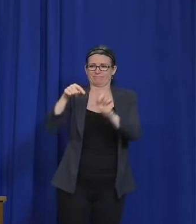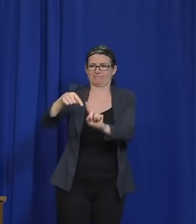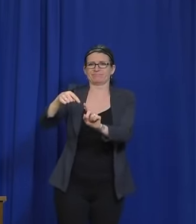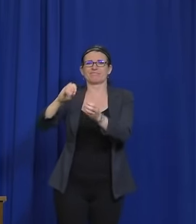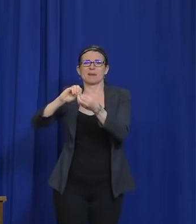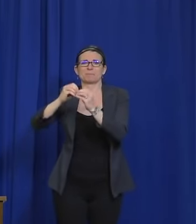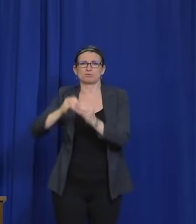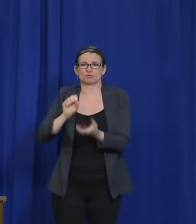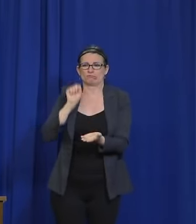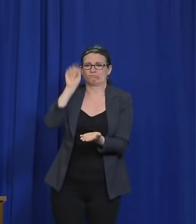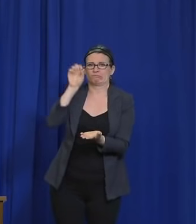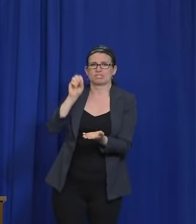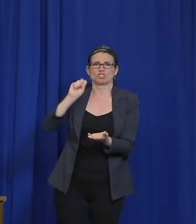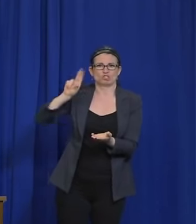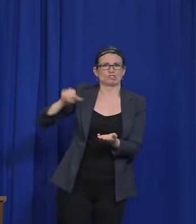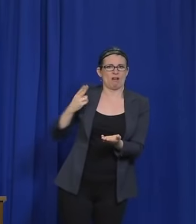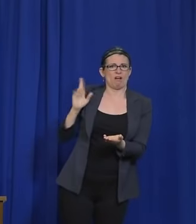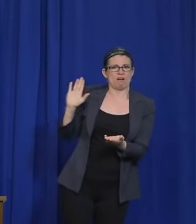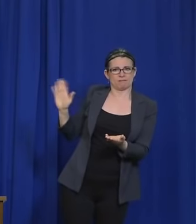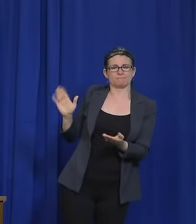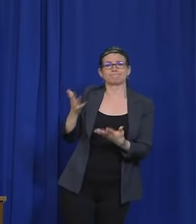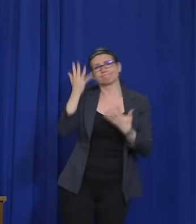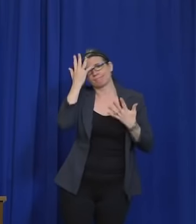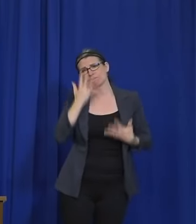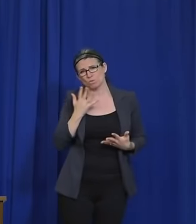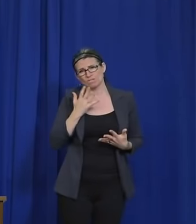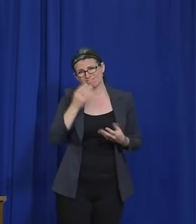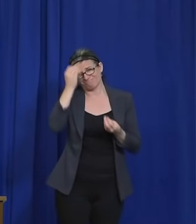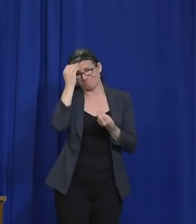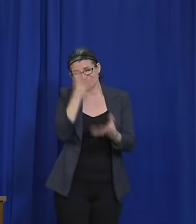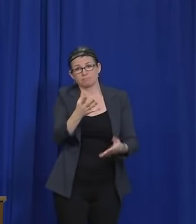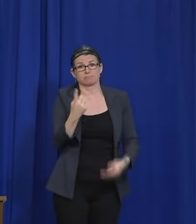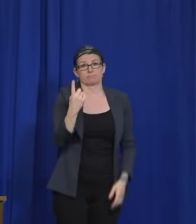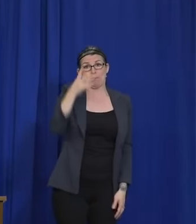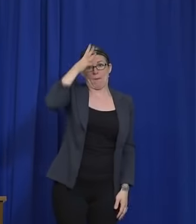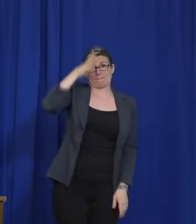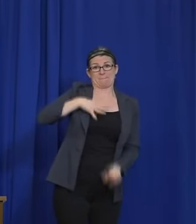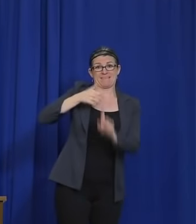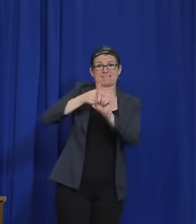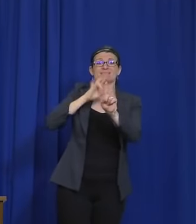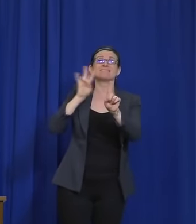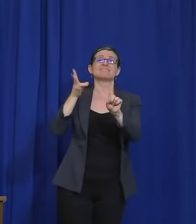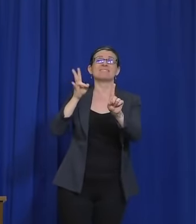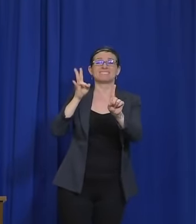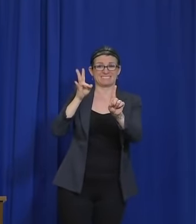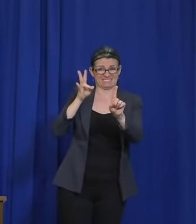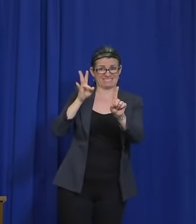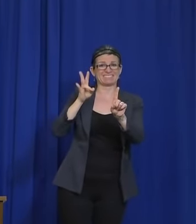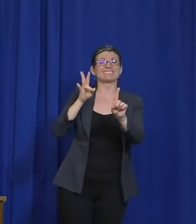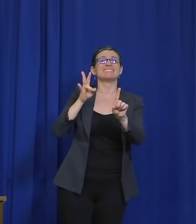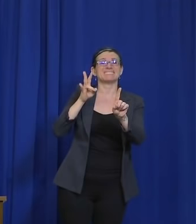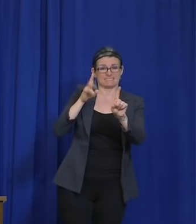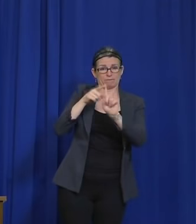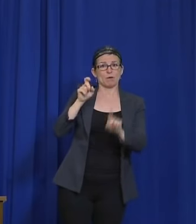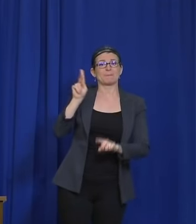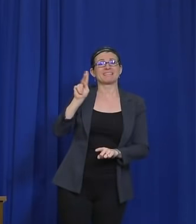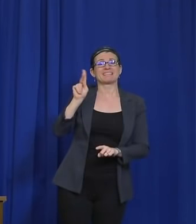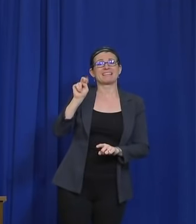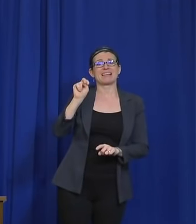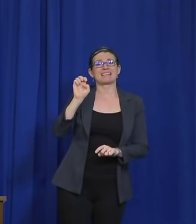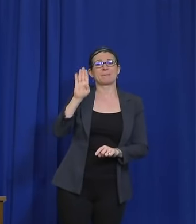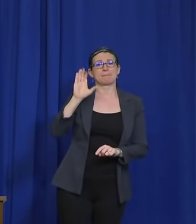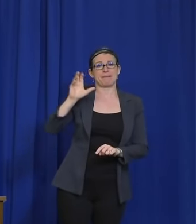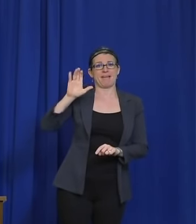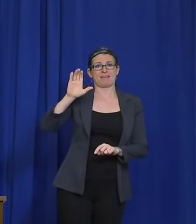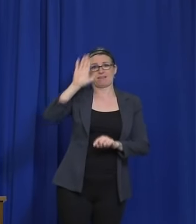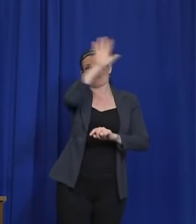news. I must report the death of a man in his 70s in Kennebec County of COVID-19. Our hearts go out to